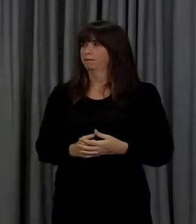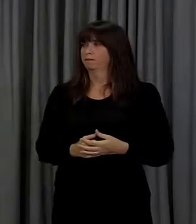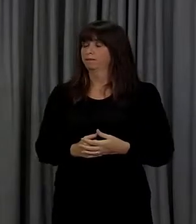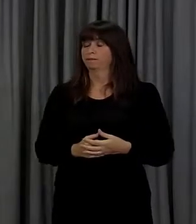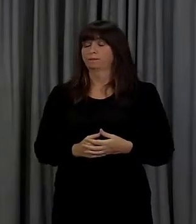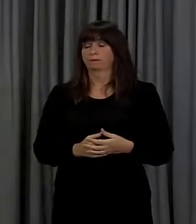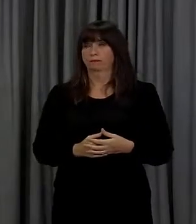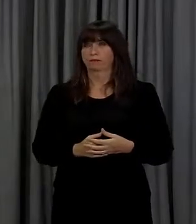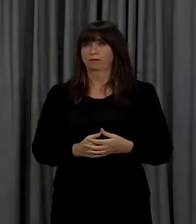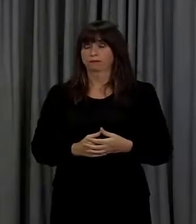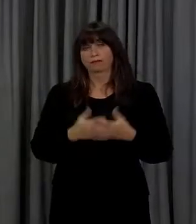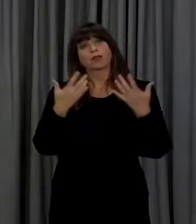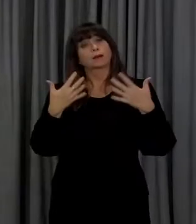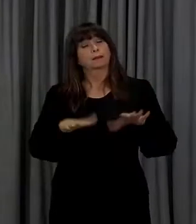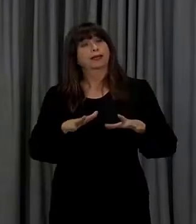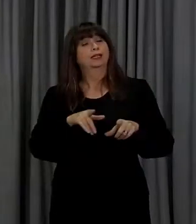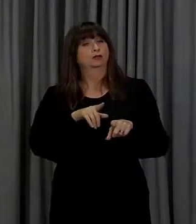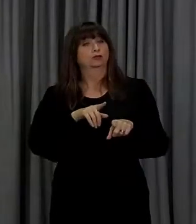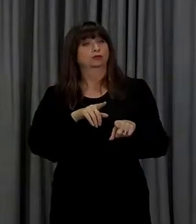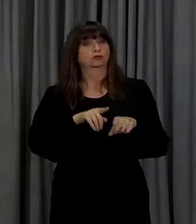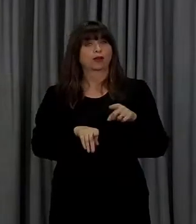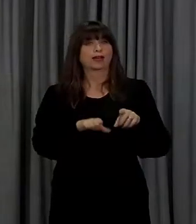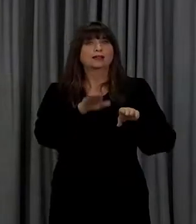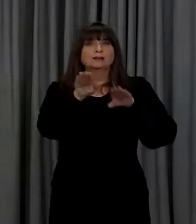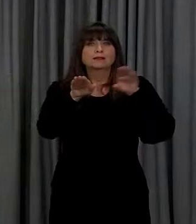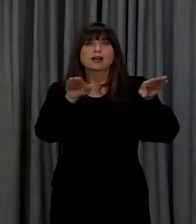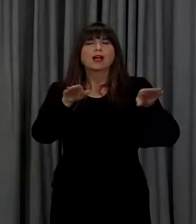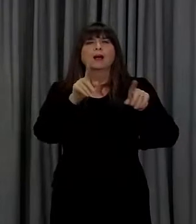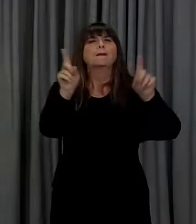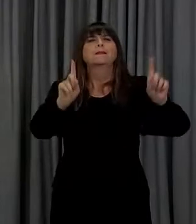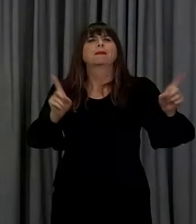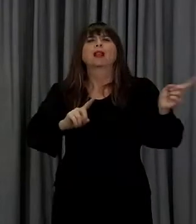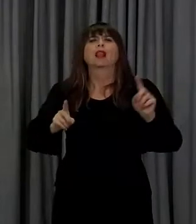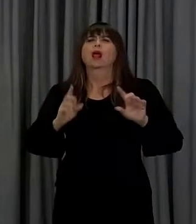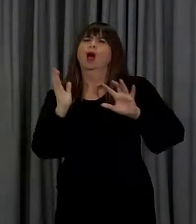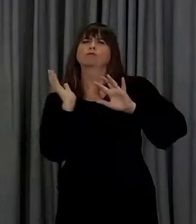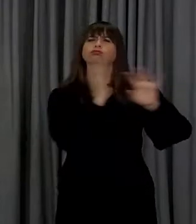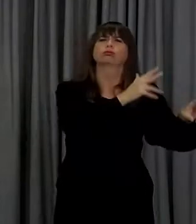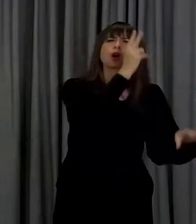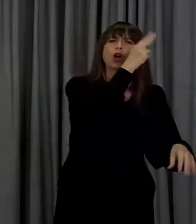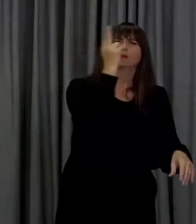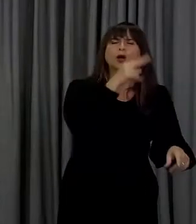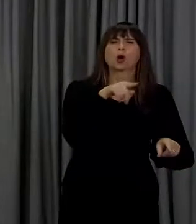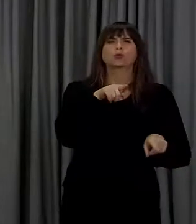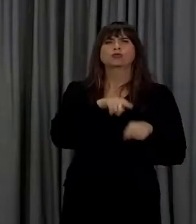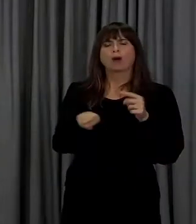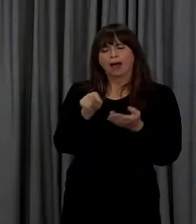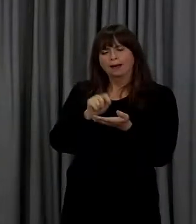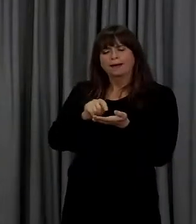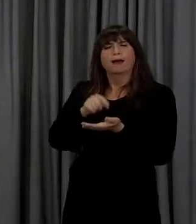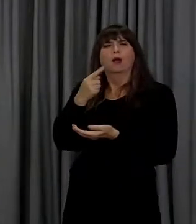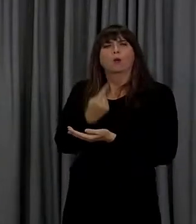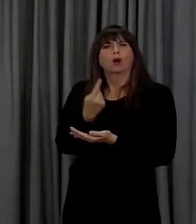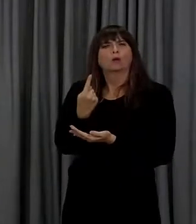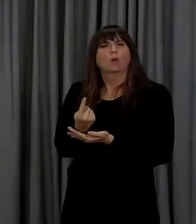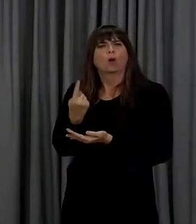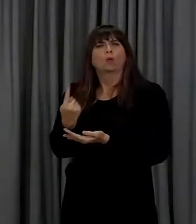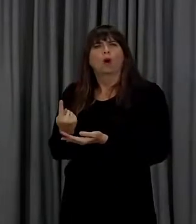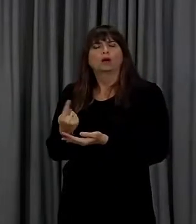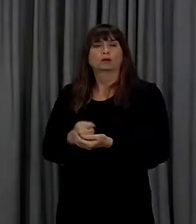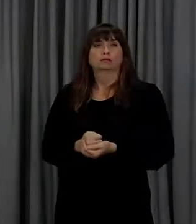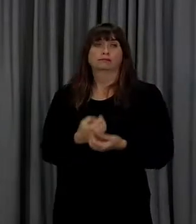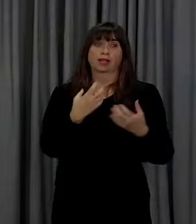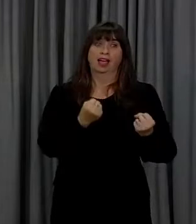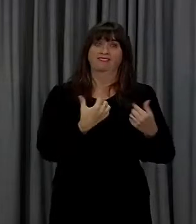communication campaign trying to get people to use the NHS 111 system. We've opened new urgent primary care centres. We've